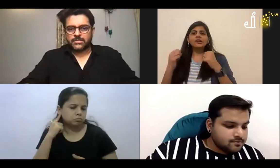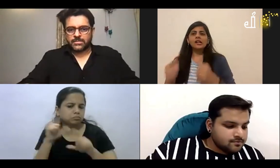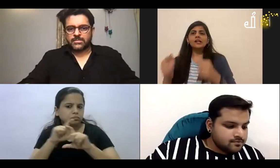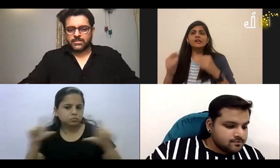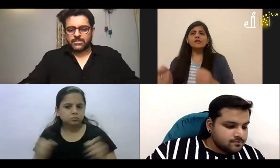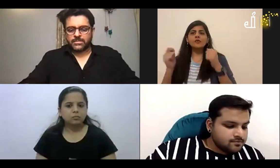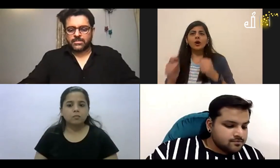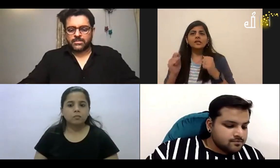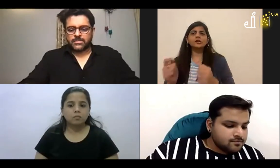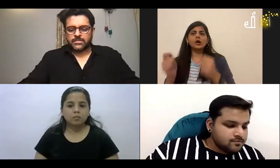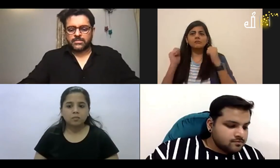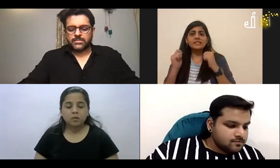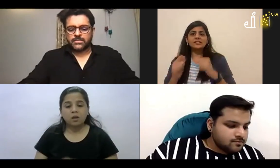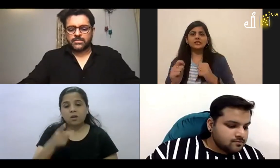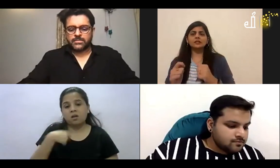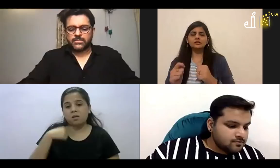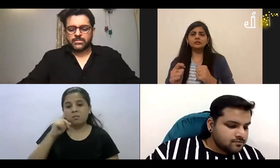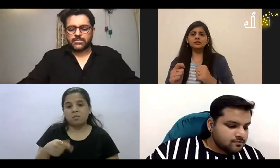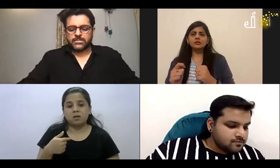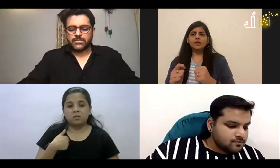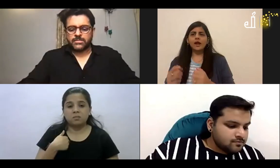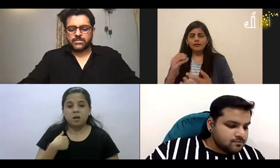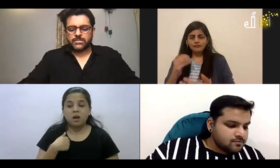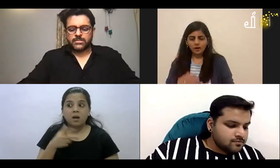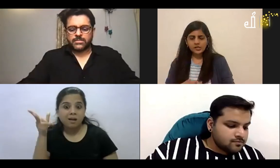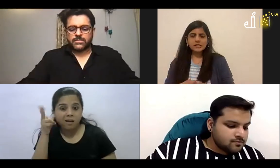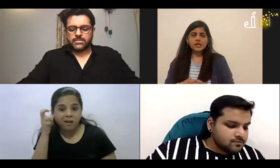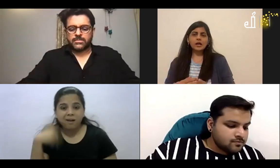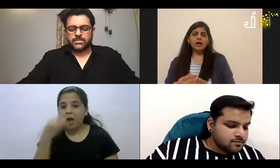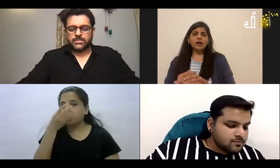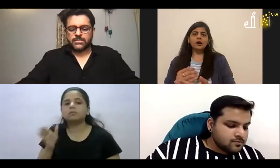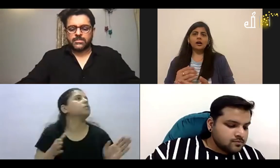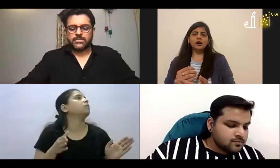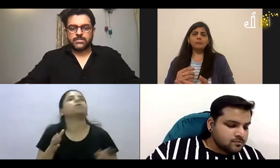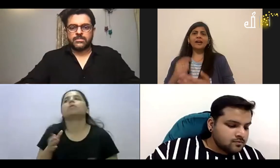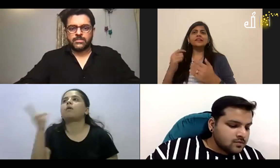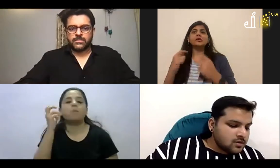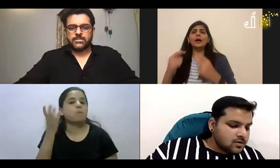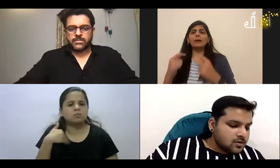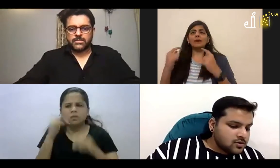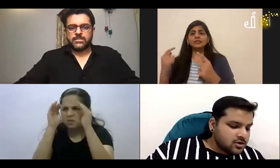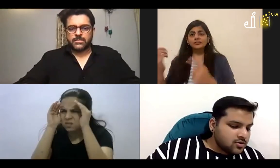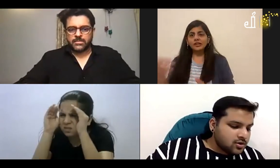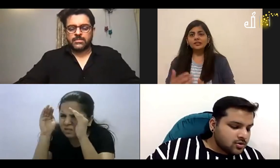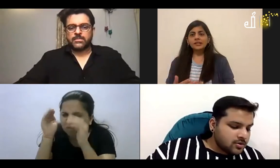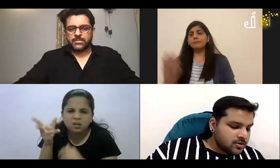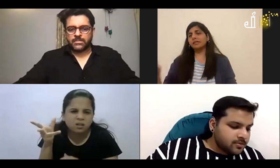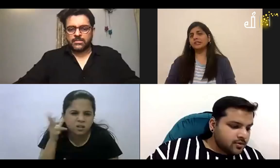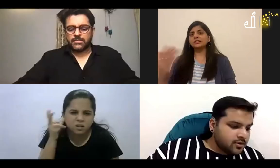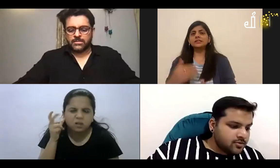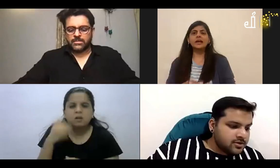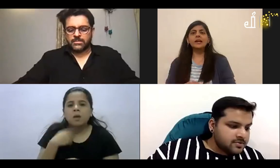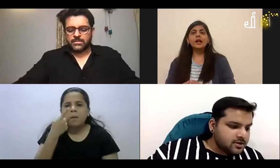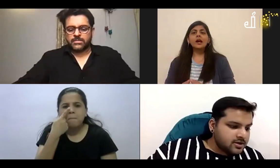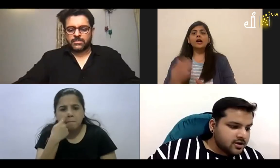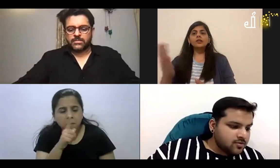to really focus on my listening. And of course, I did look at my mother's face. Like